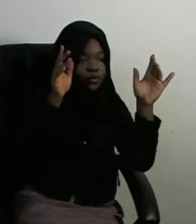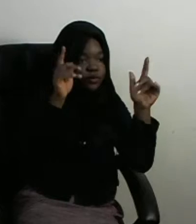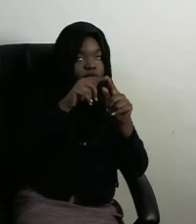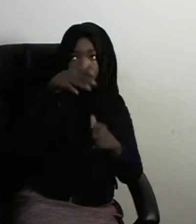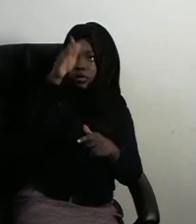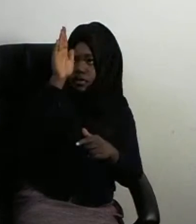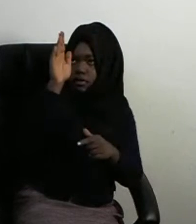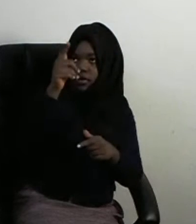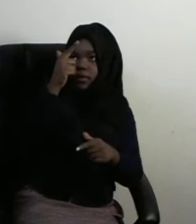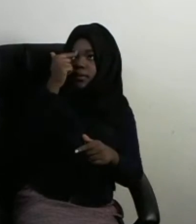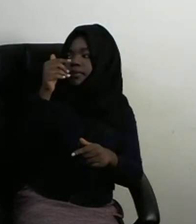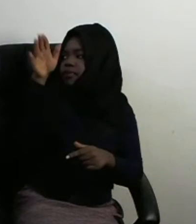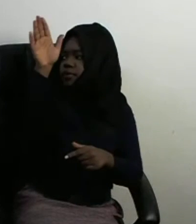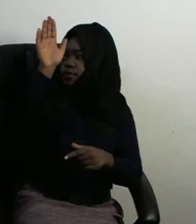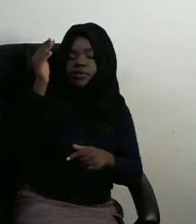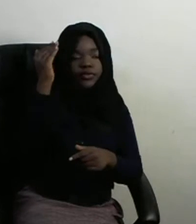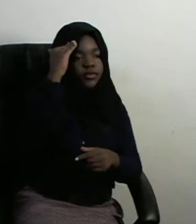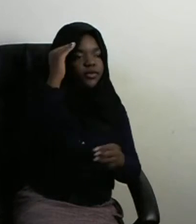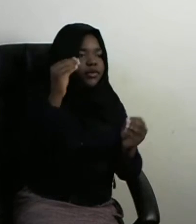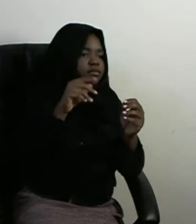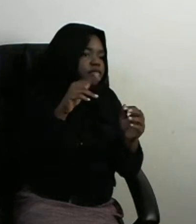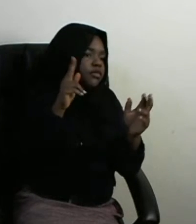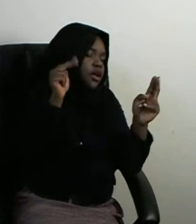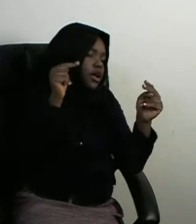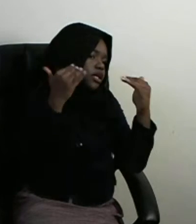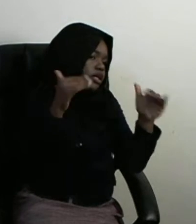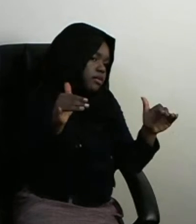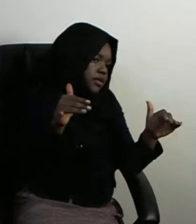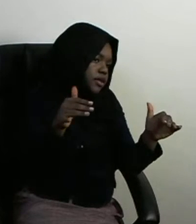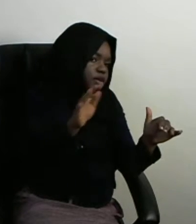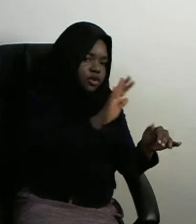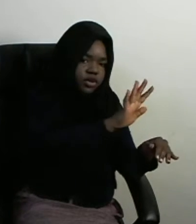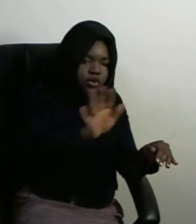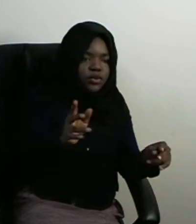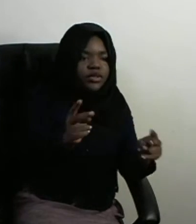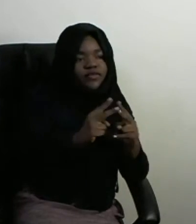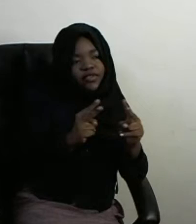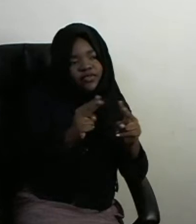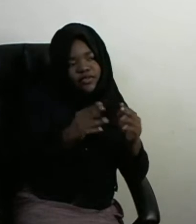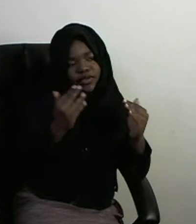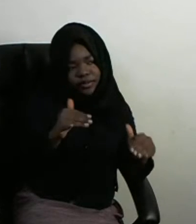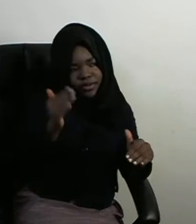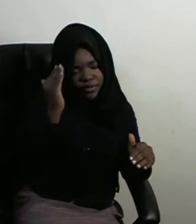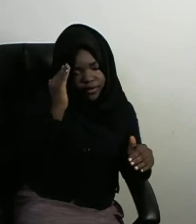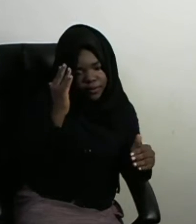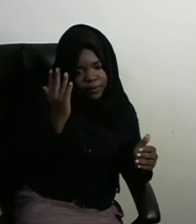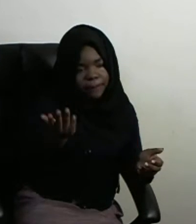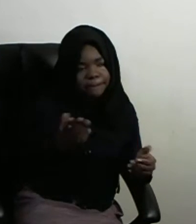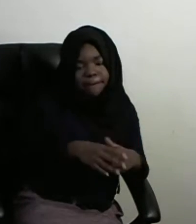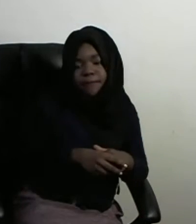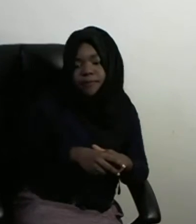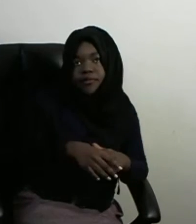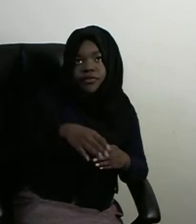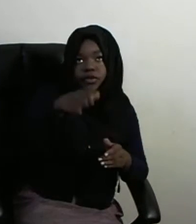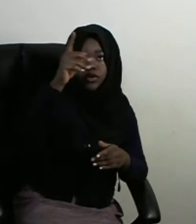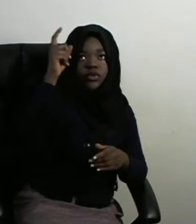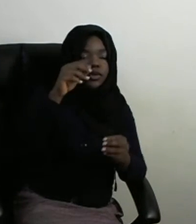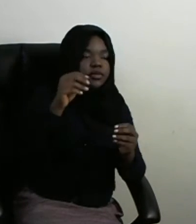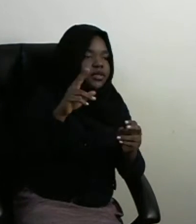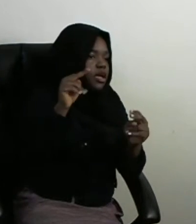Him because His knowledge is unlimited. Yours is very limited. His wisdom